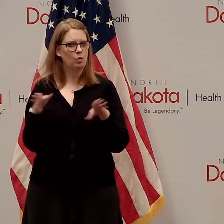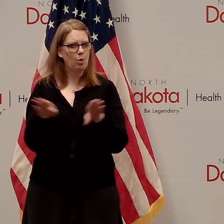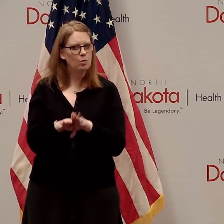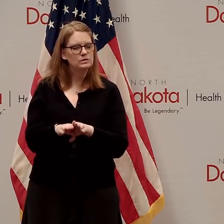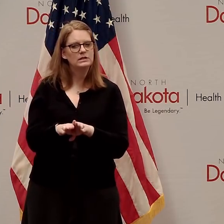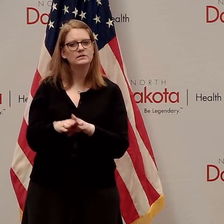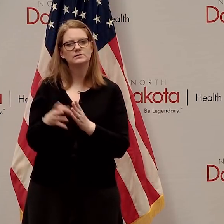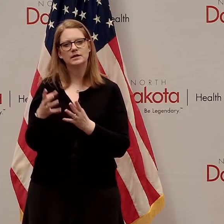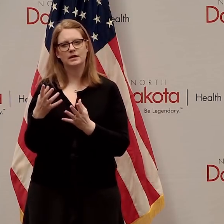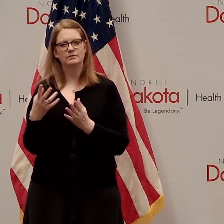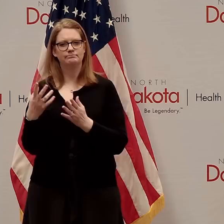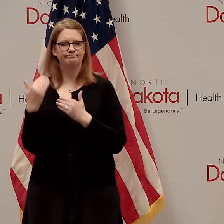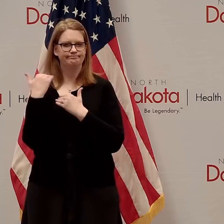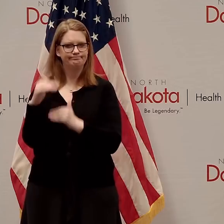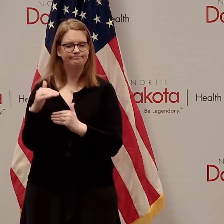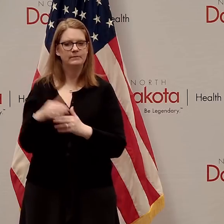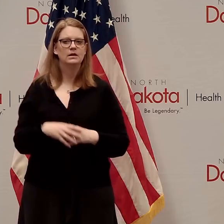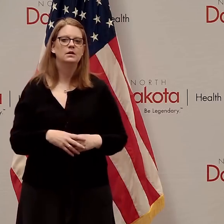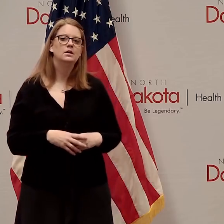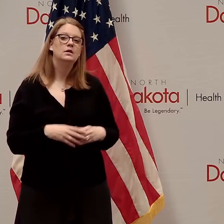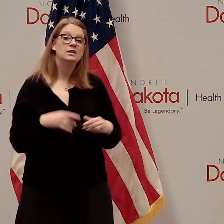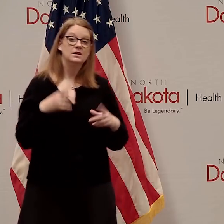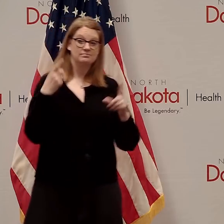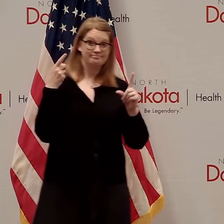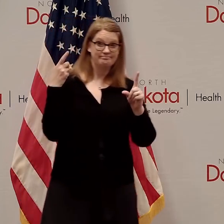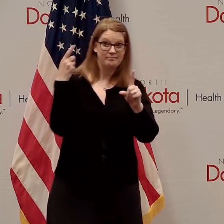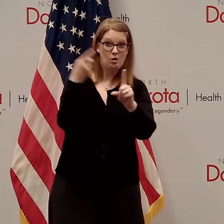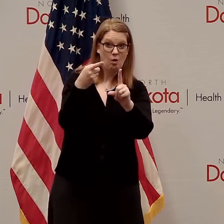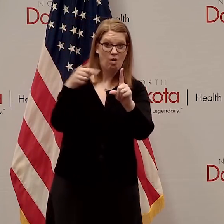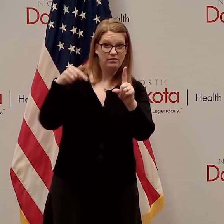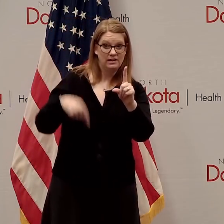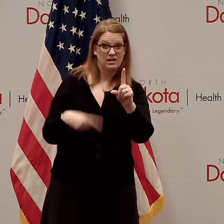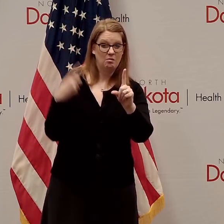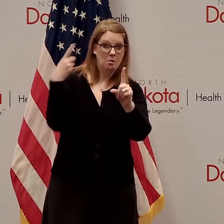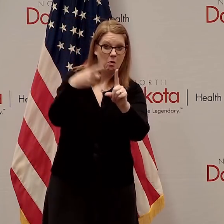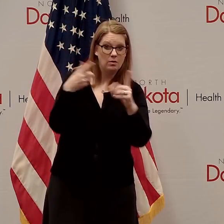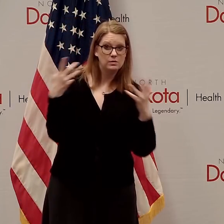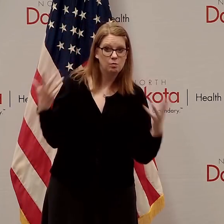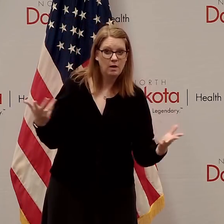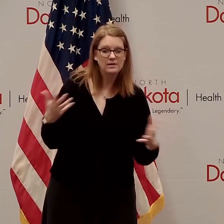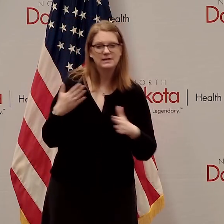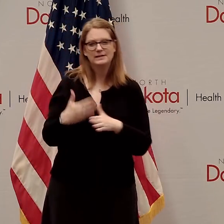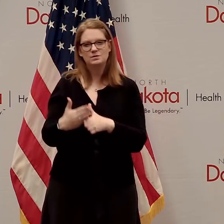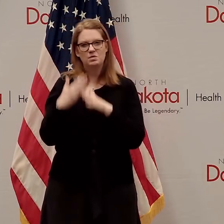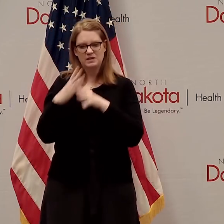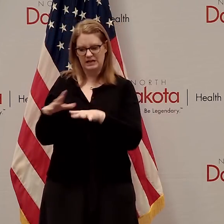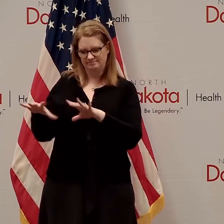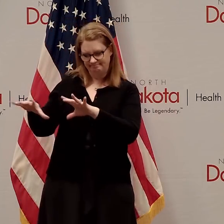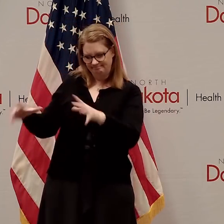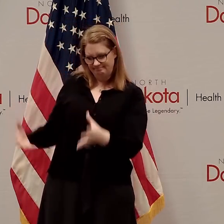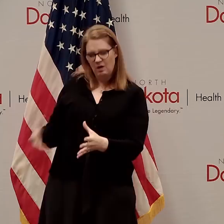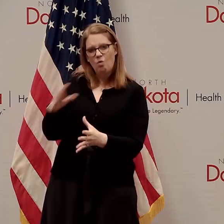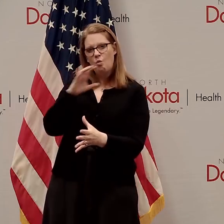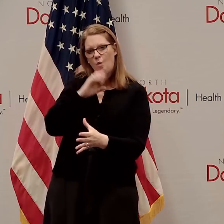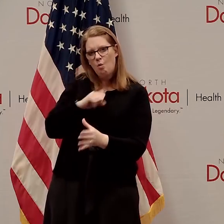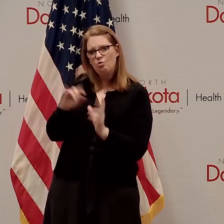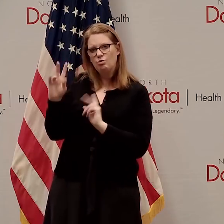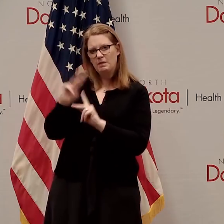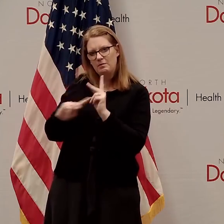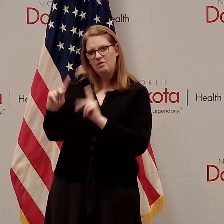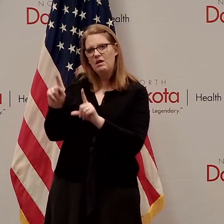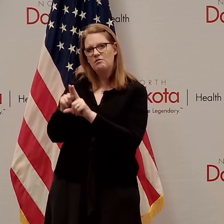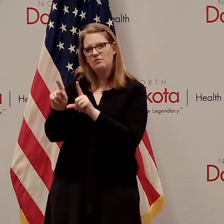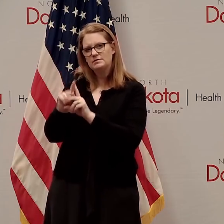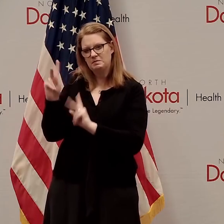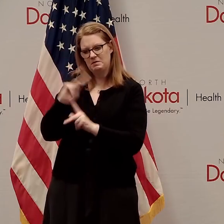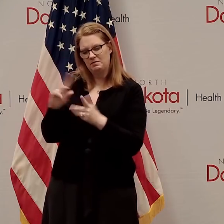Our mission since this pandemic began has been to protect our most vulnerable citizens, the elderly and those with underlying health